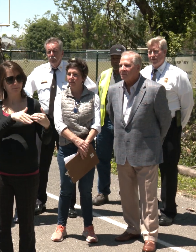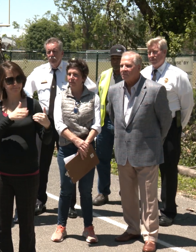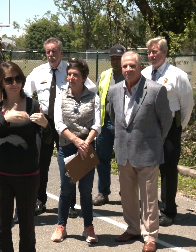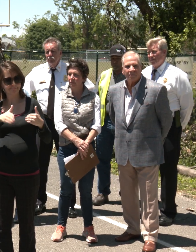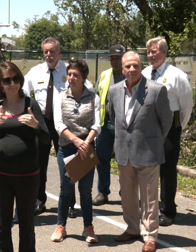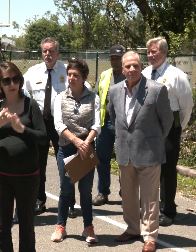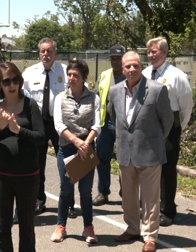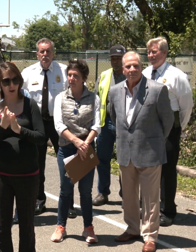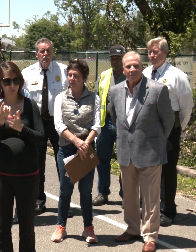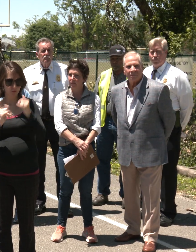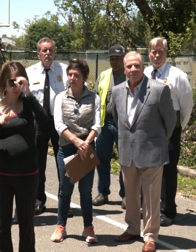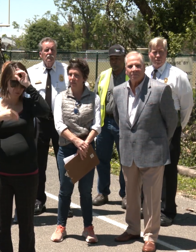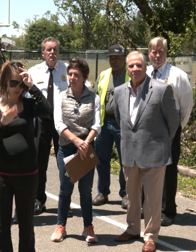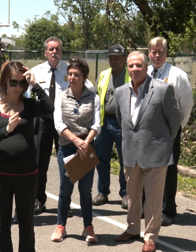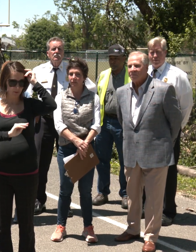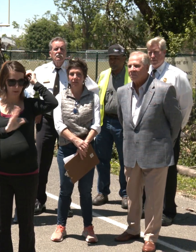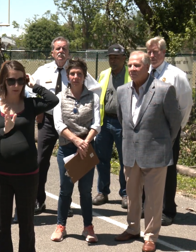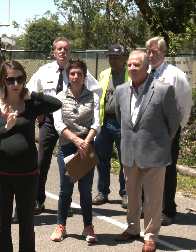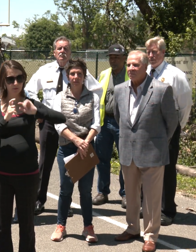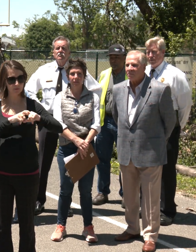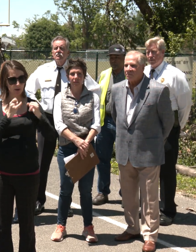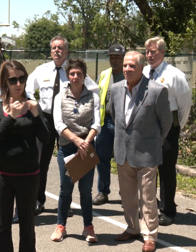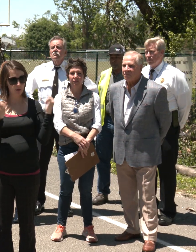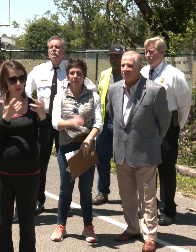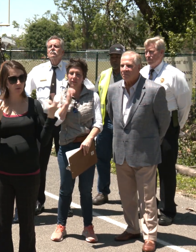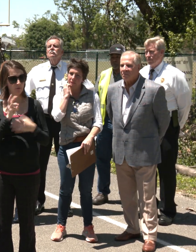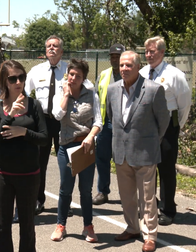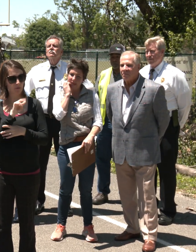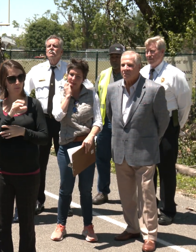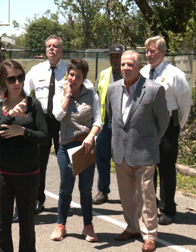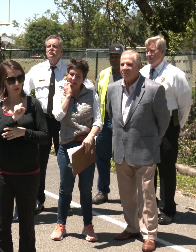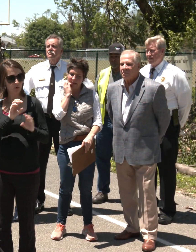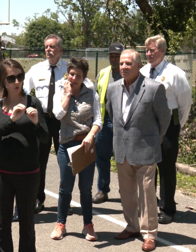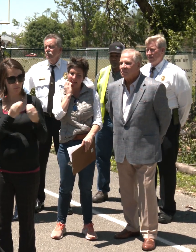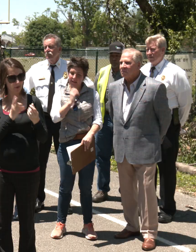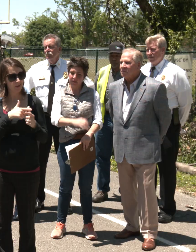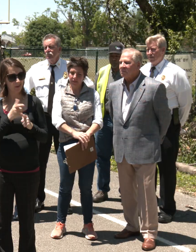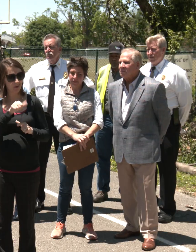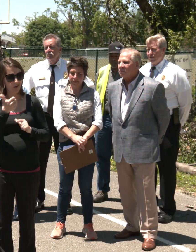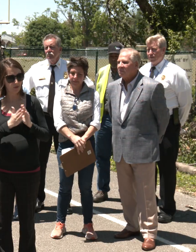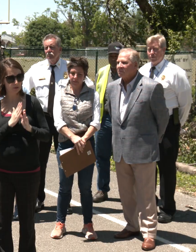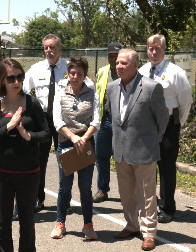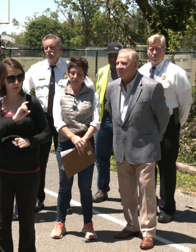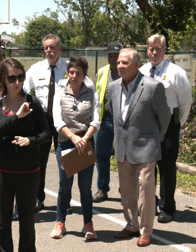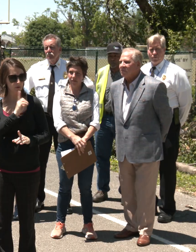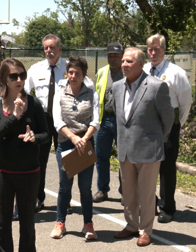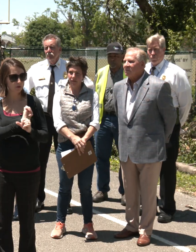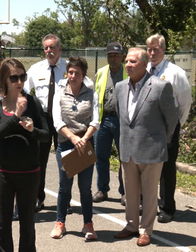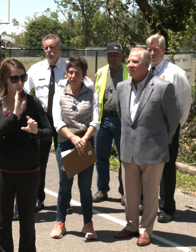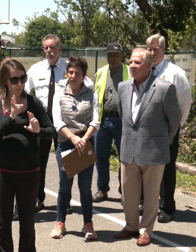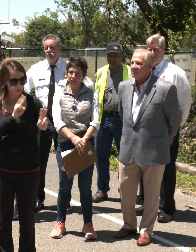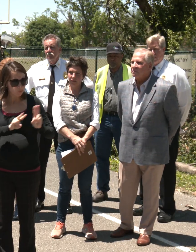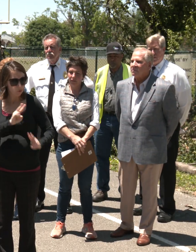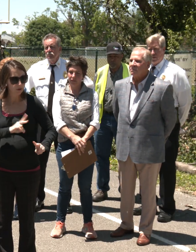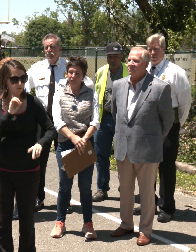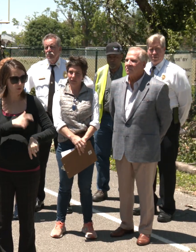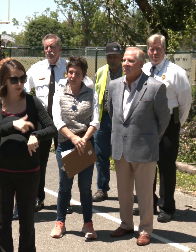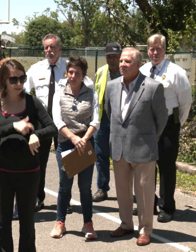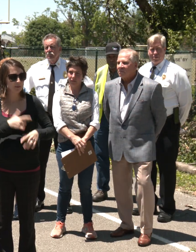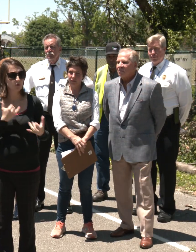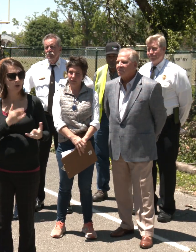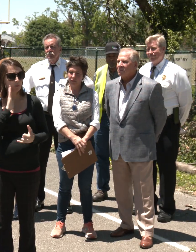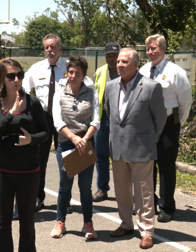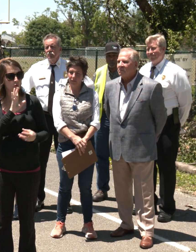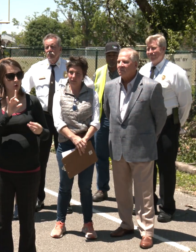to give you guys a clear timeline on what the mayor's office and other city officials are looking at. Today we will get an update from Mayor Kara